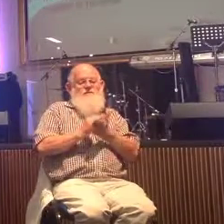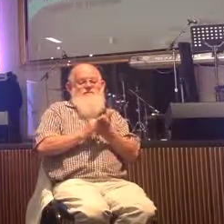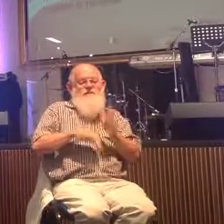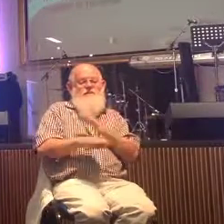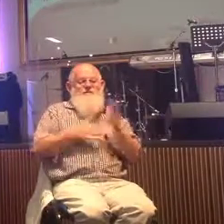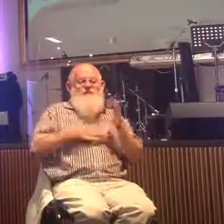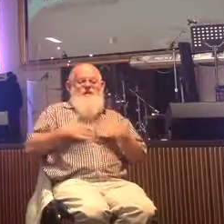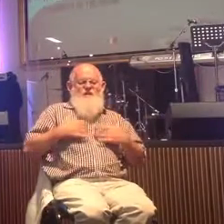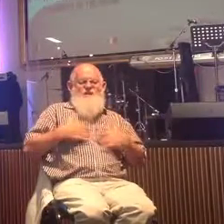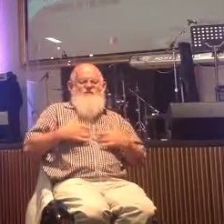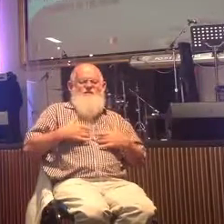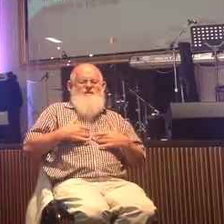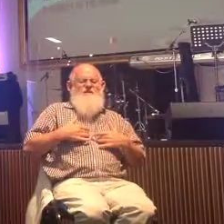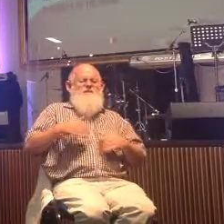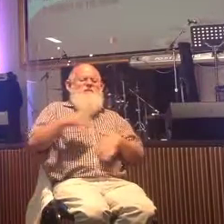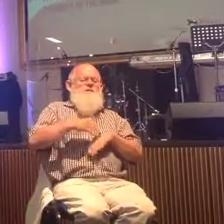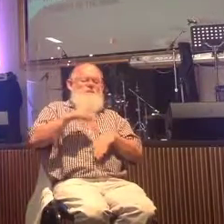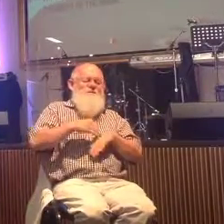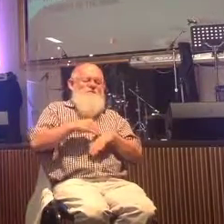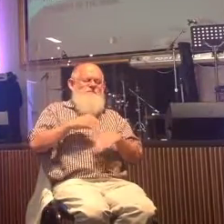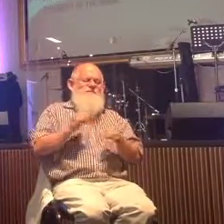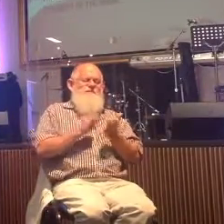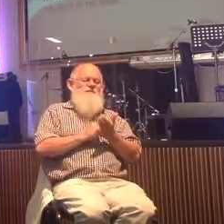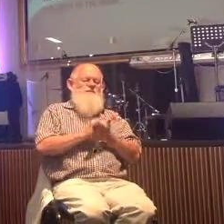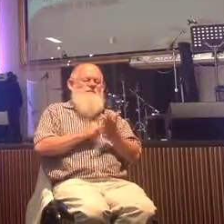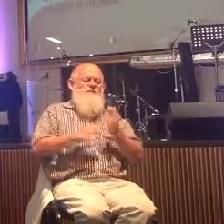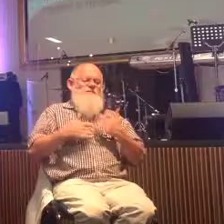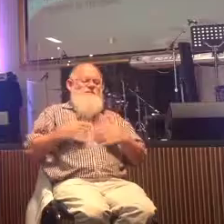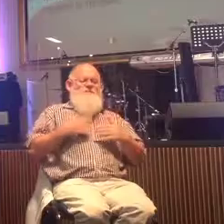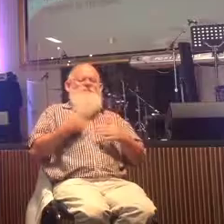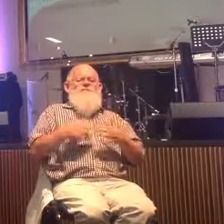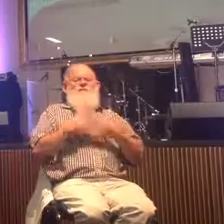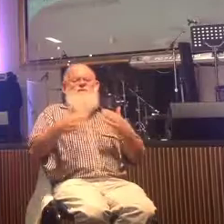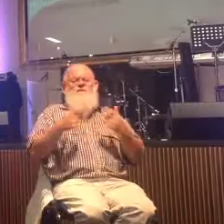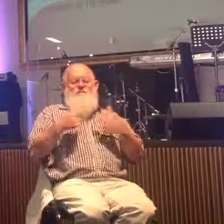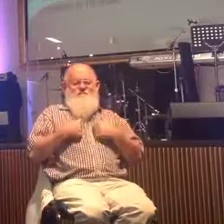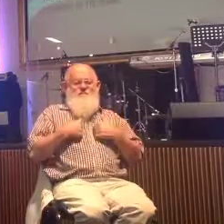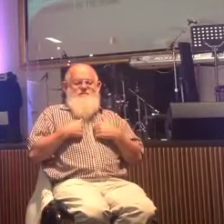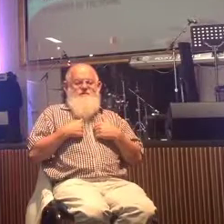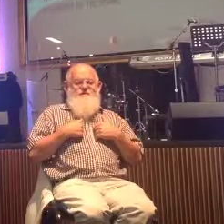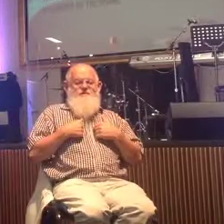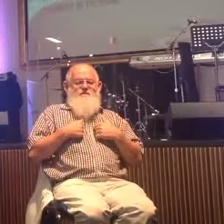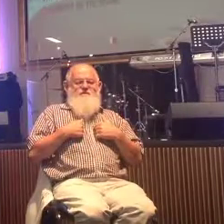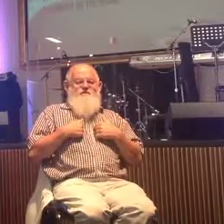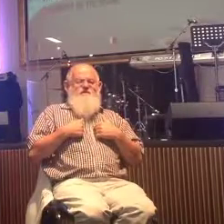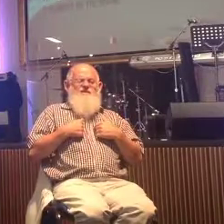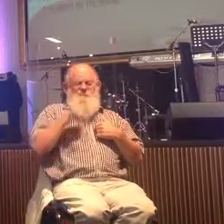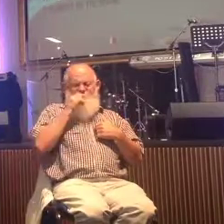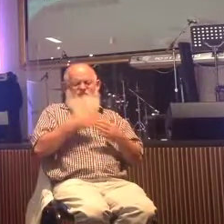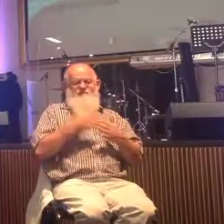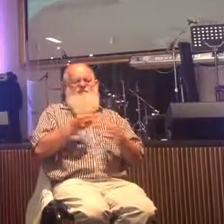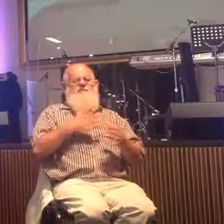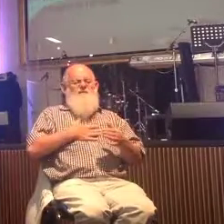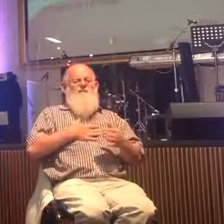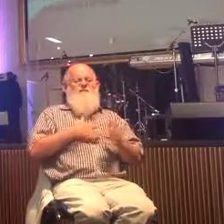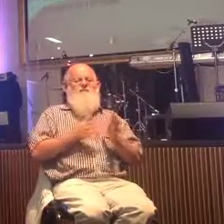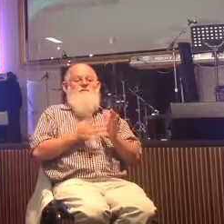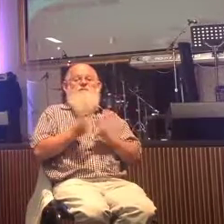I can't deal with this. This is too big of a thing for me. I'm going to handle it on my own. Jesus